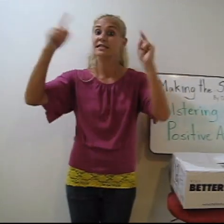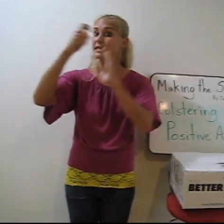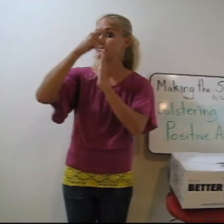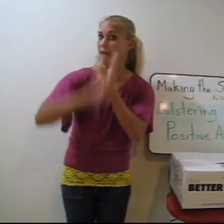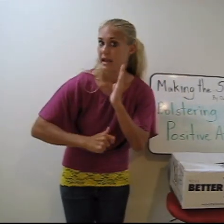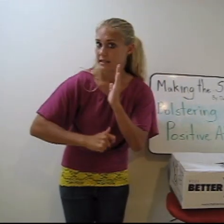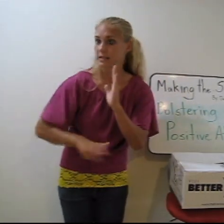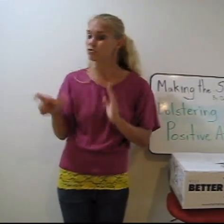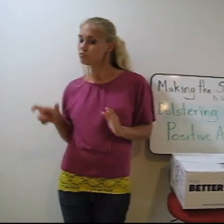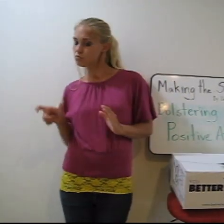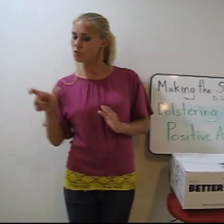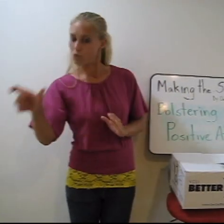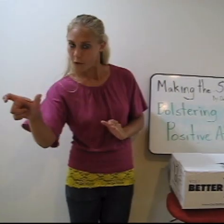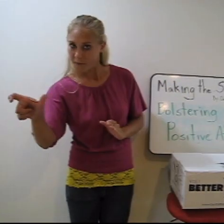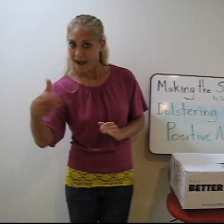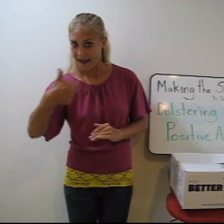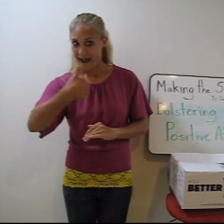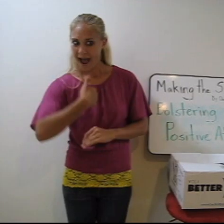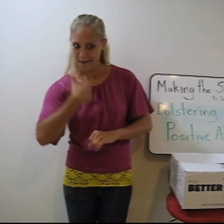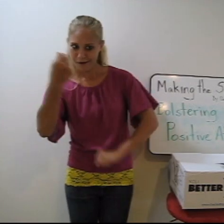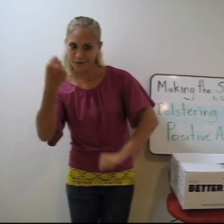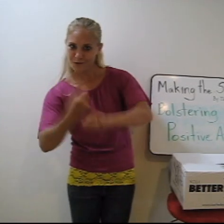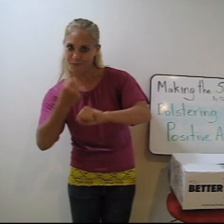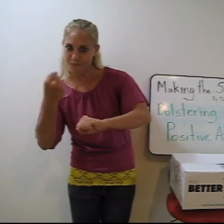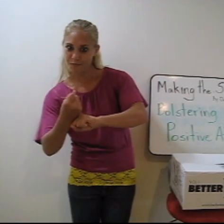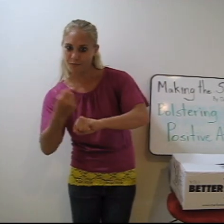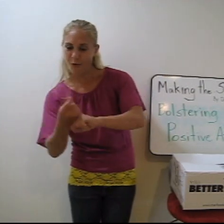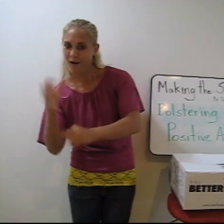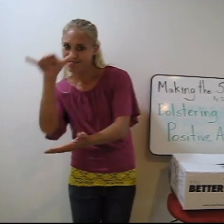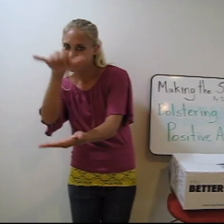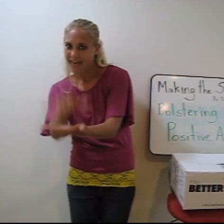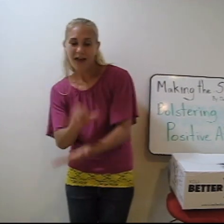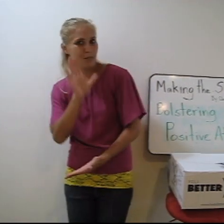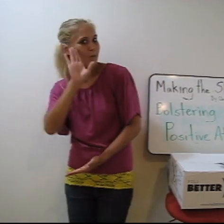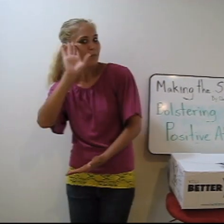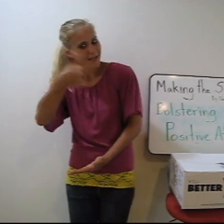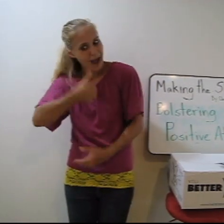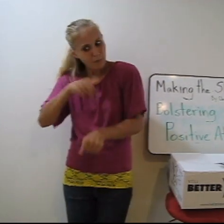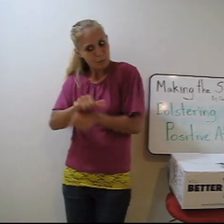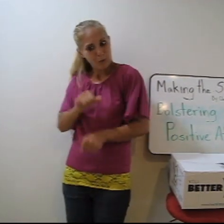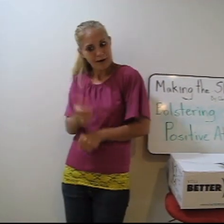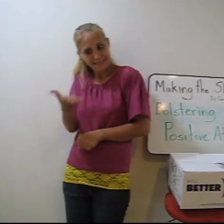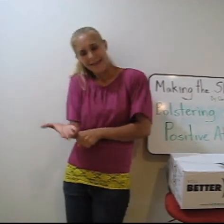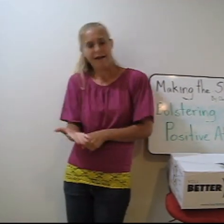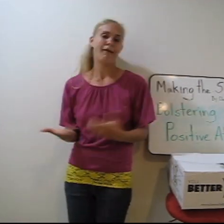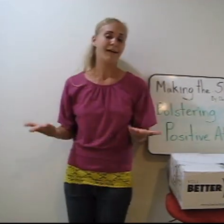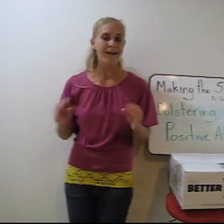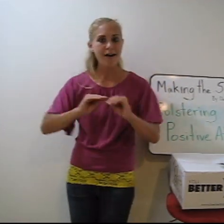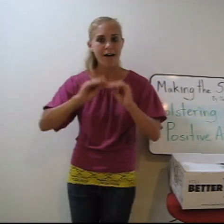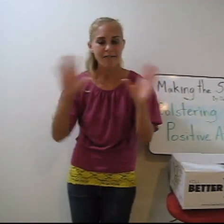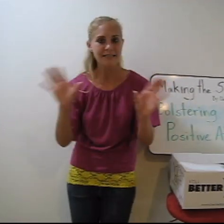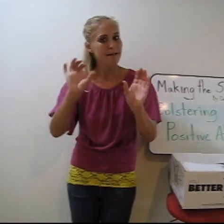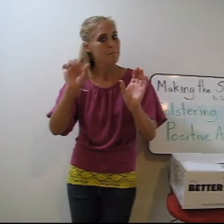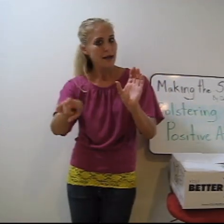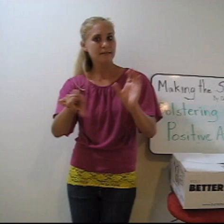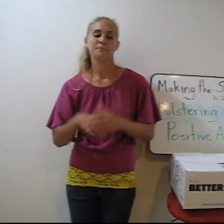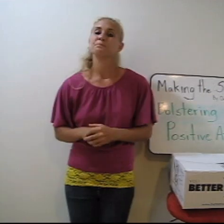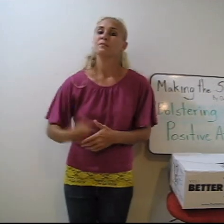Hey, could I be the ambassador for success and not passionately recommend it to you? Of course not. Additionally, we offer success